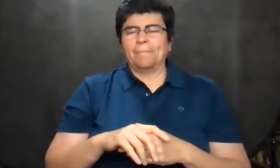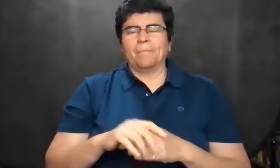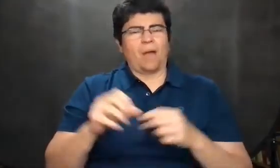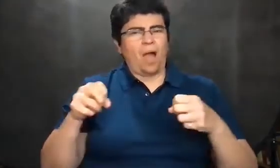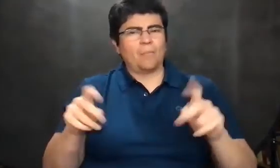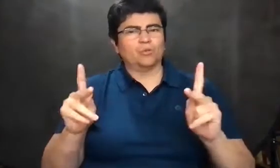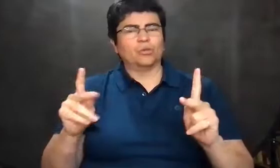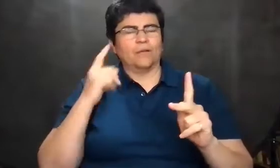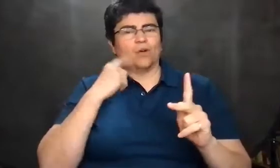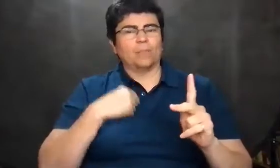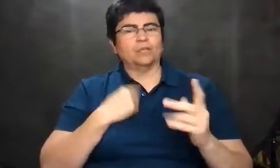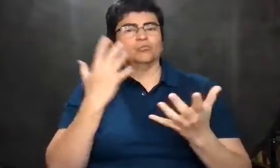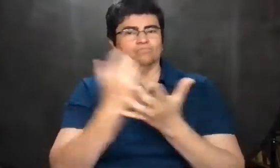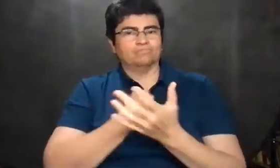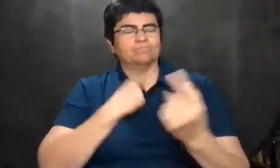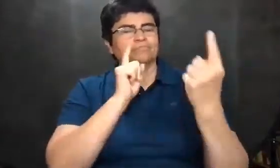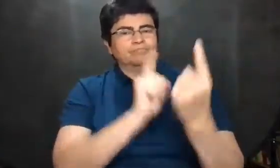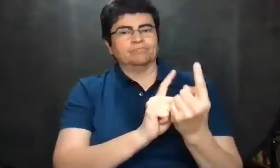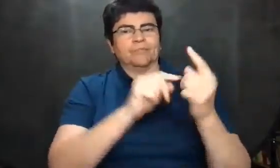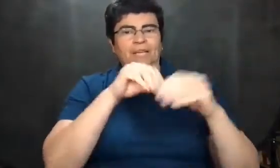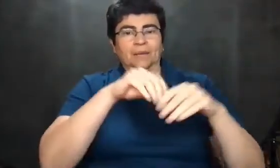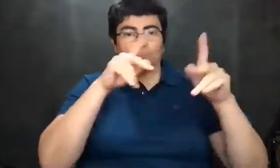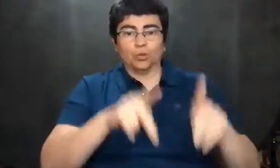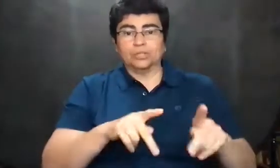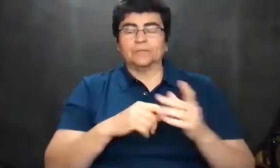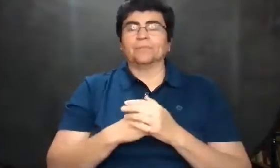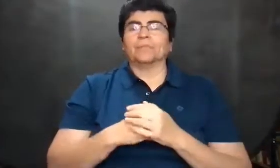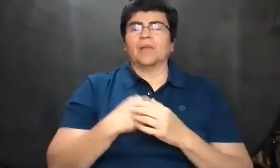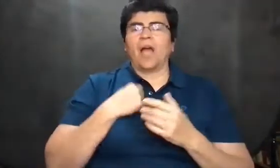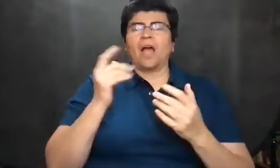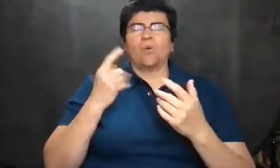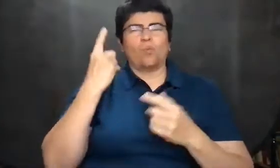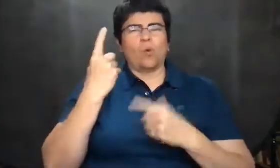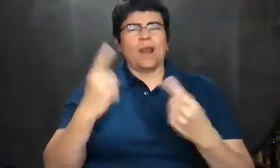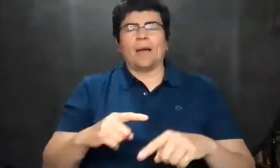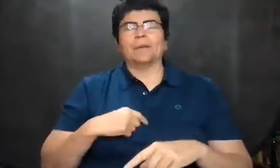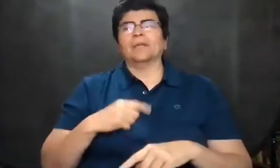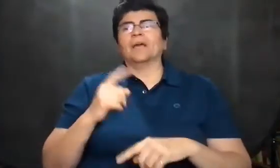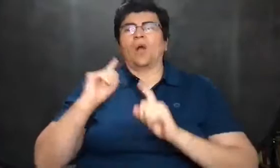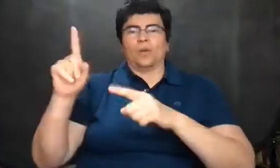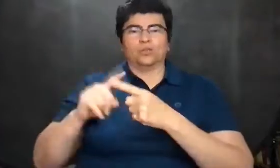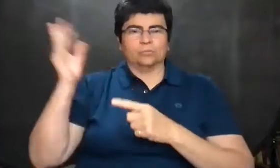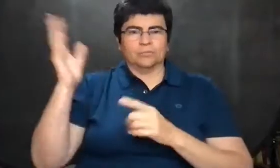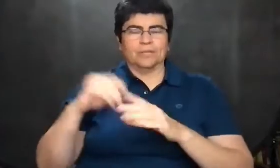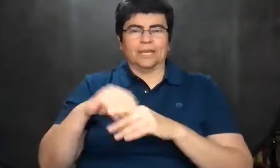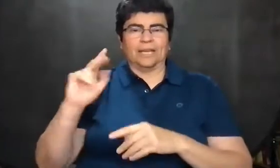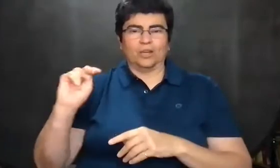amends to him in person. And what happened was I was asked to speak at a convention in Cape May, New Jersey in